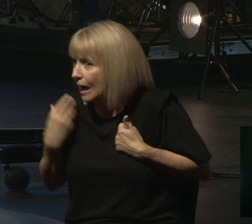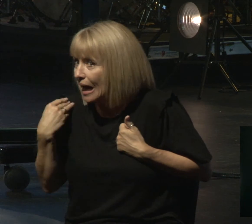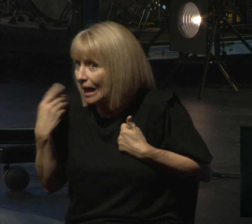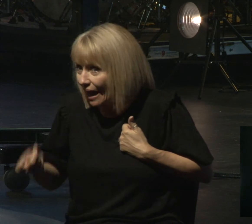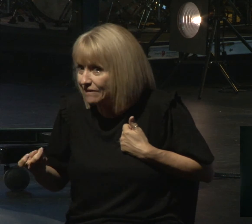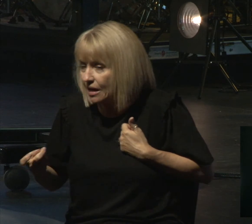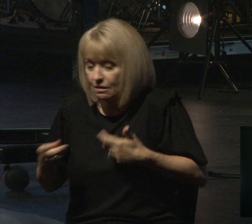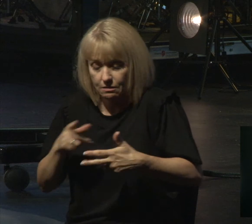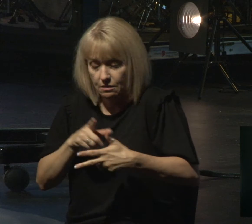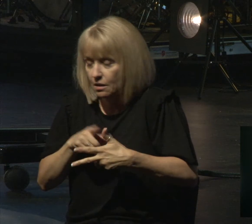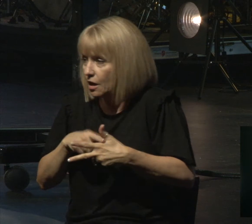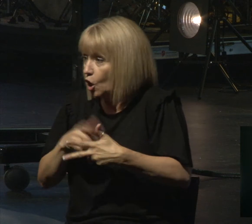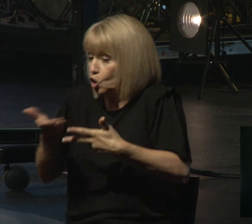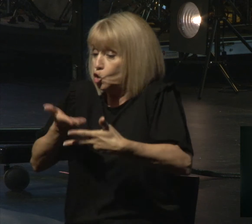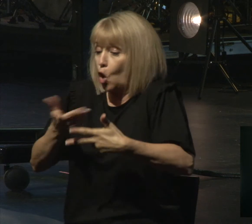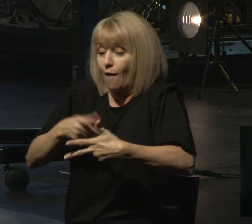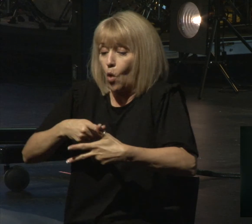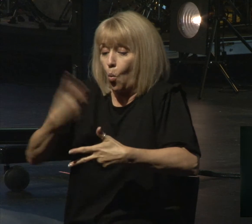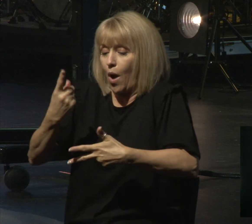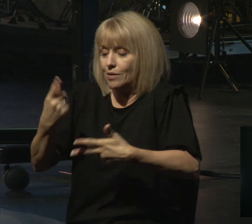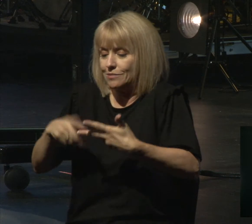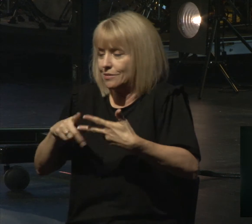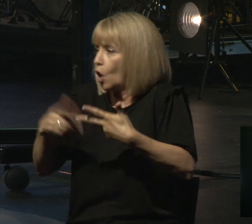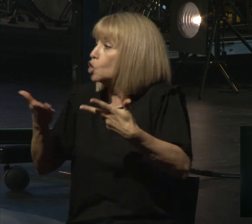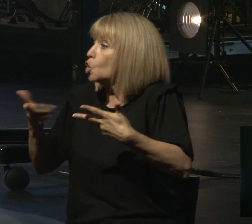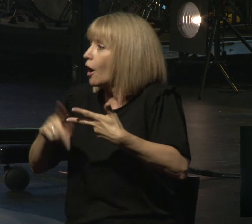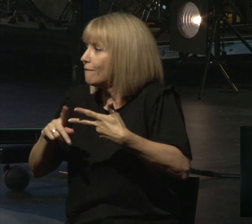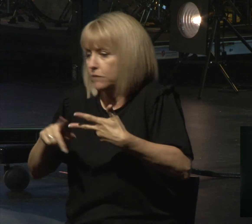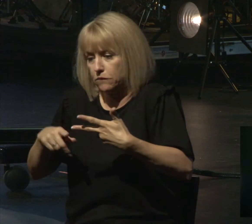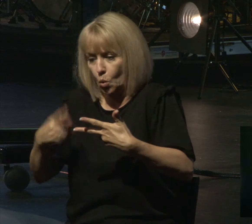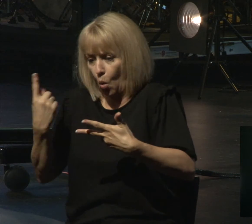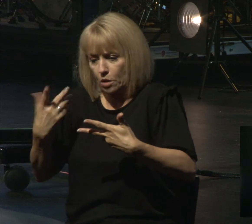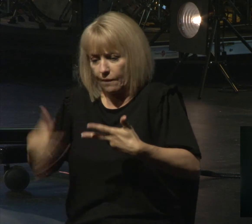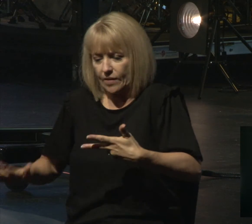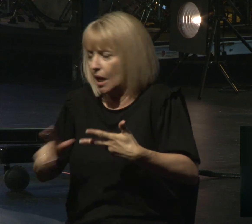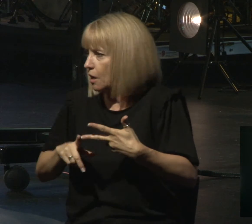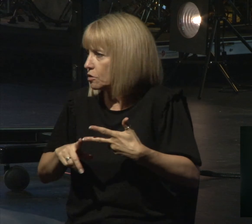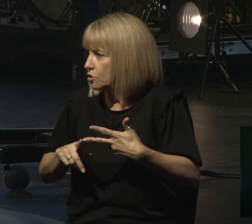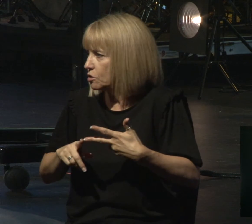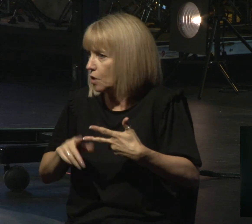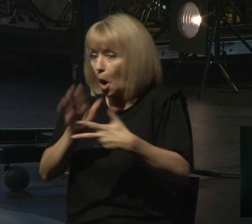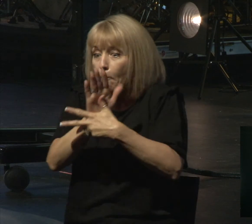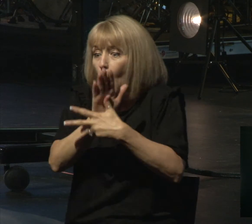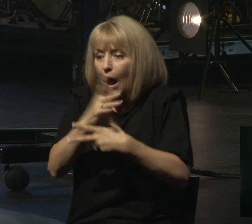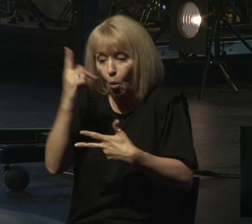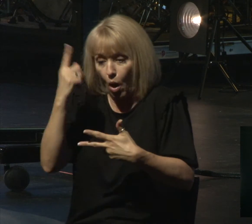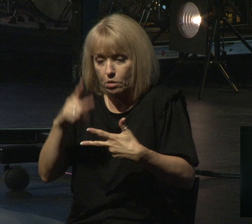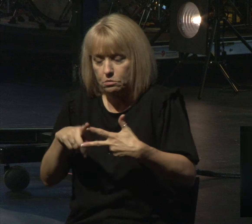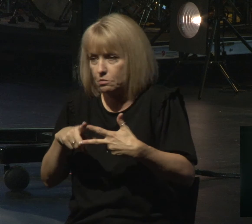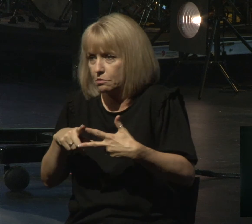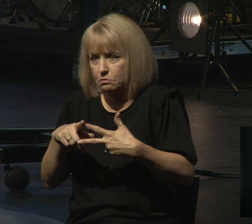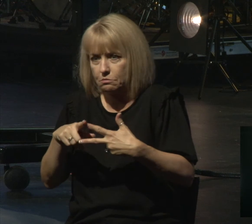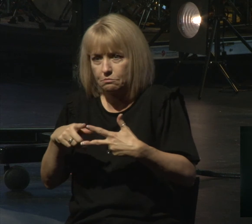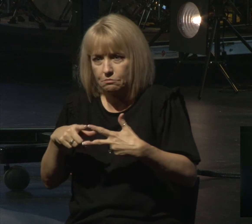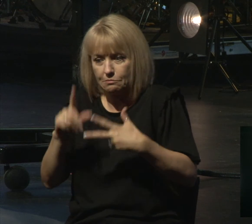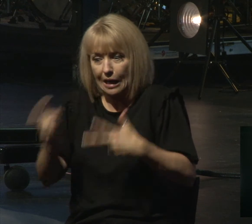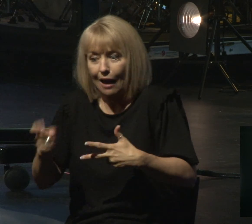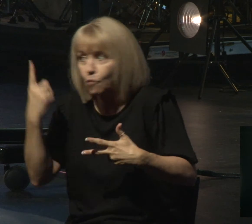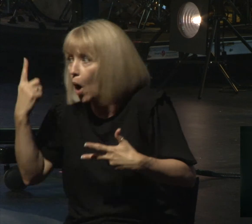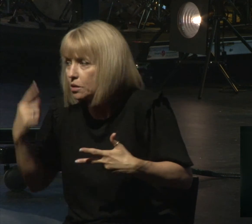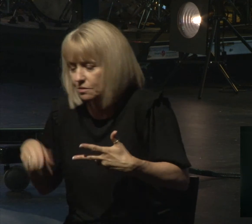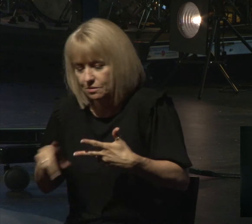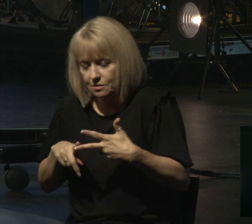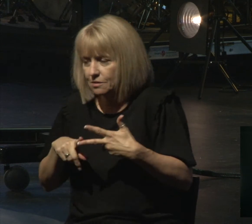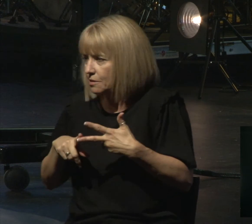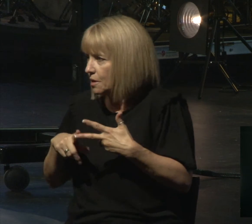Jesus isn't asking you just to serve once and to budget one day to serve. He's asking for that to be a regular part of who you are. He's not asking you